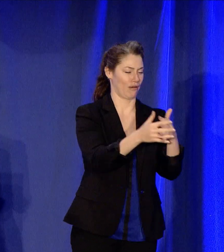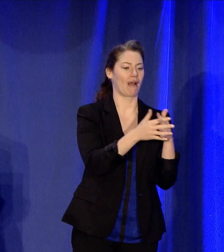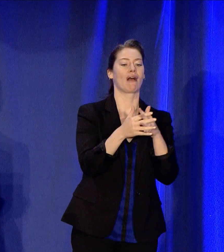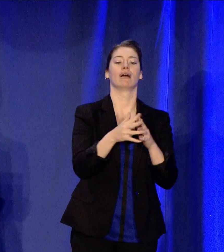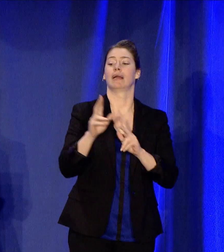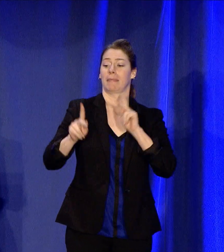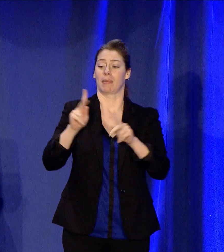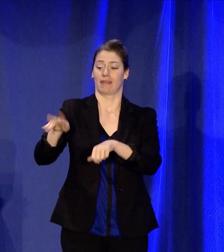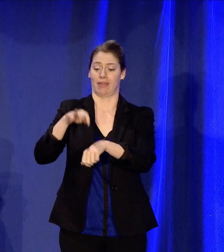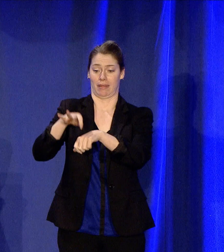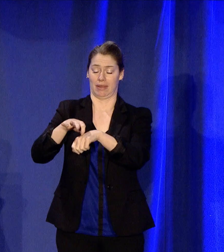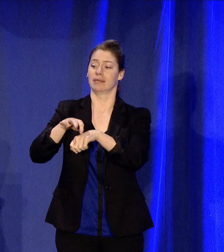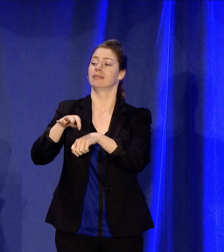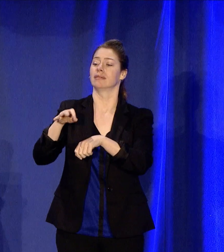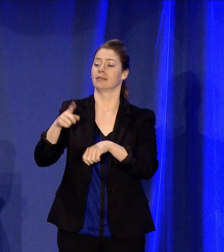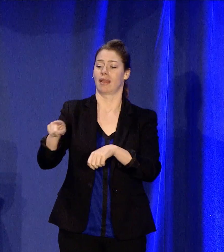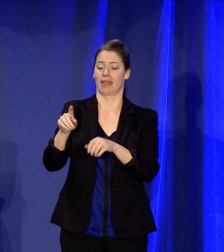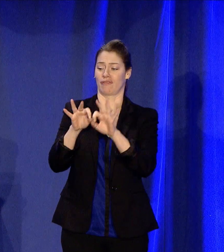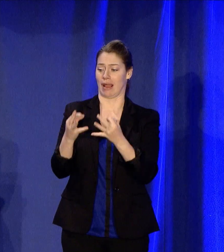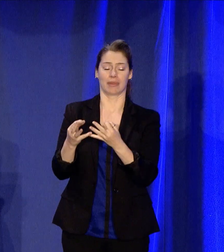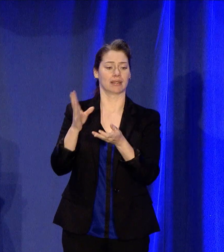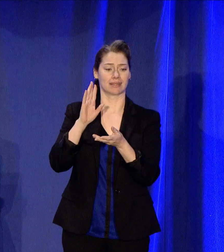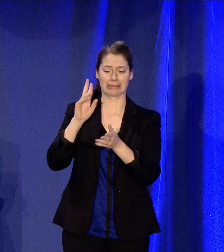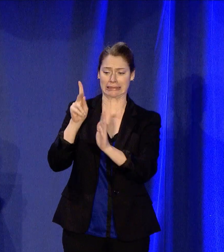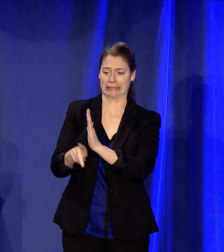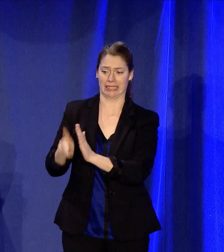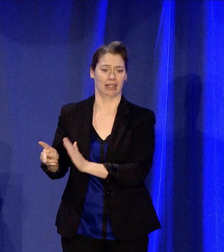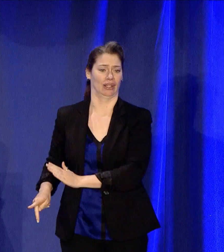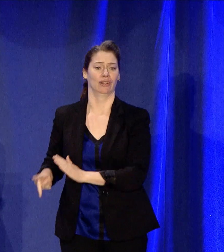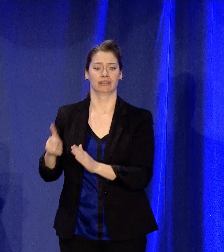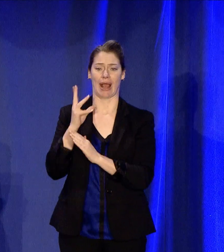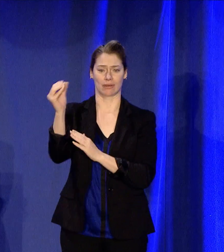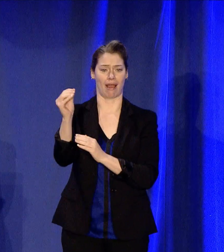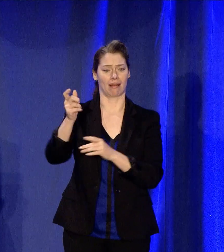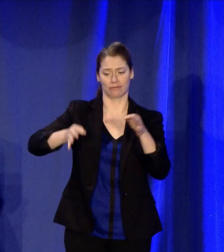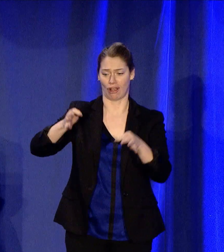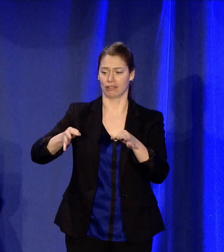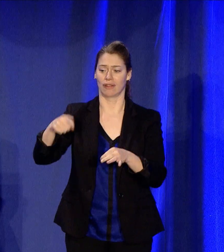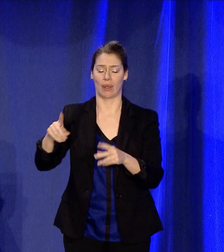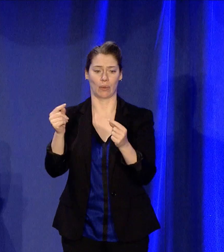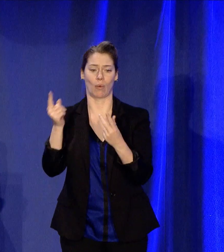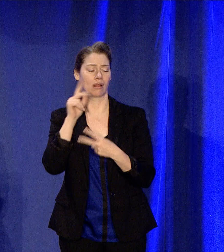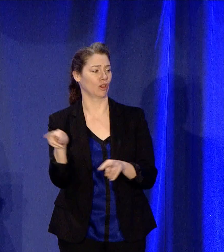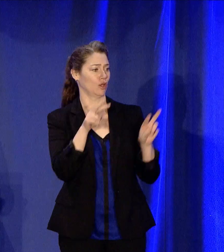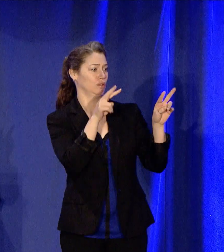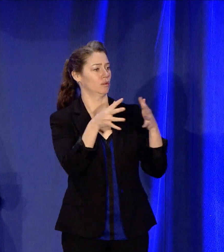were lost in a campaign of extrajudicial killing, they look to America.